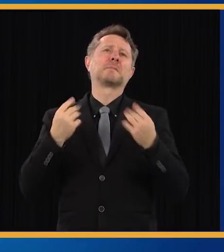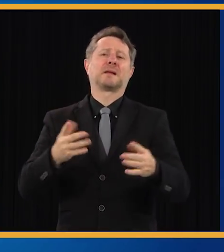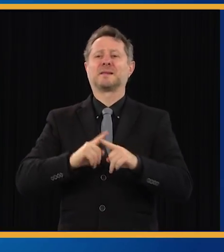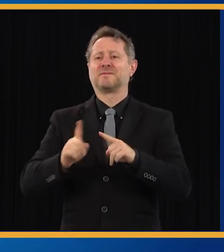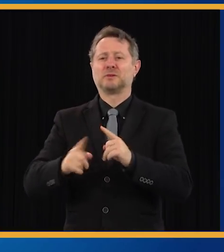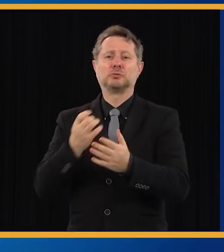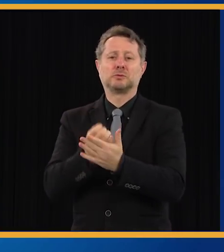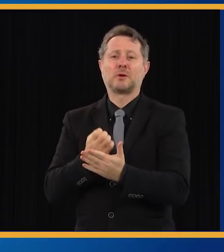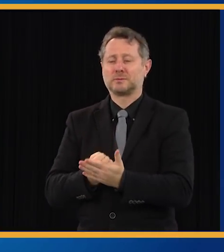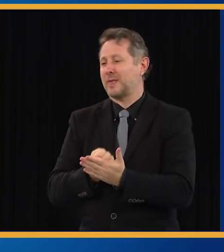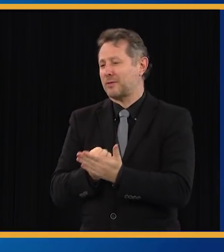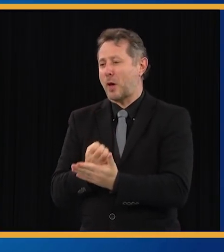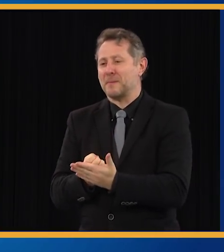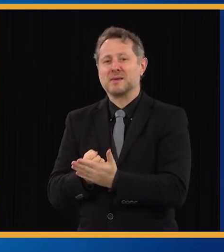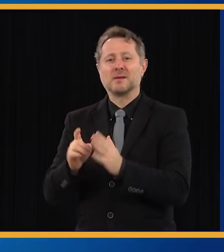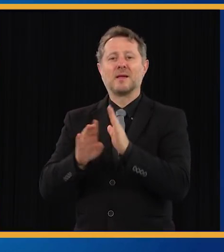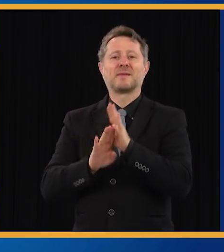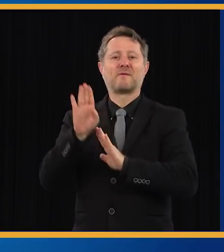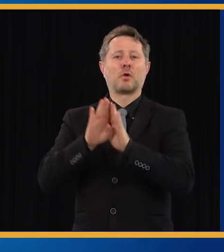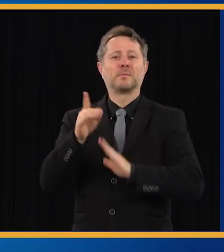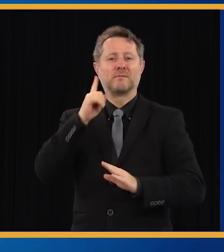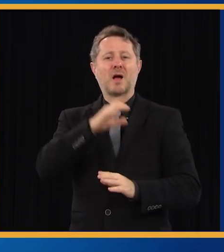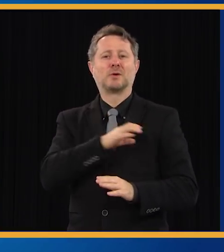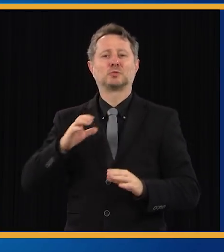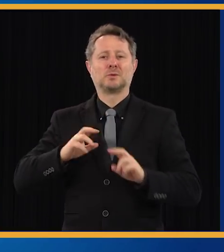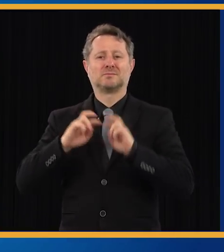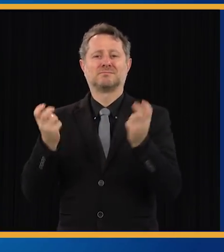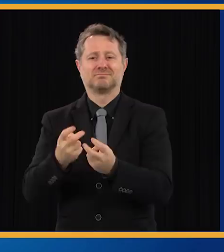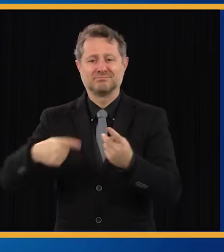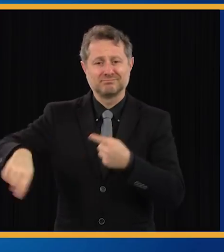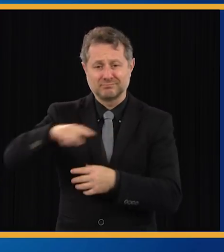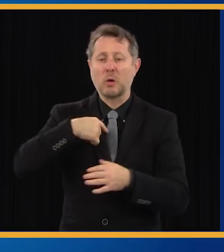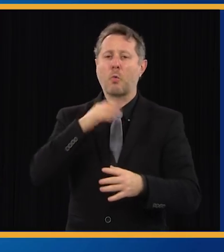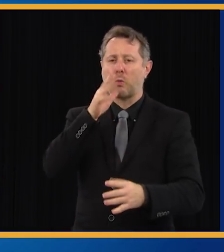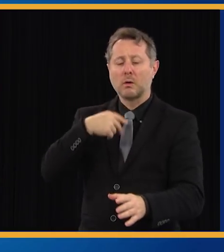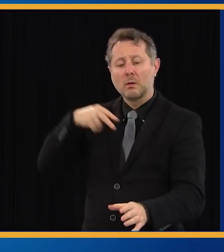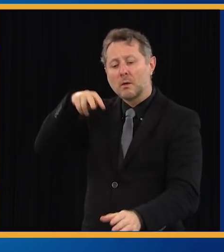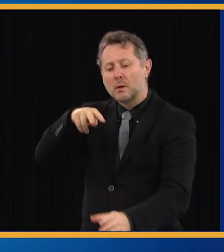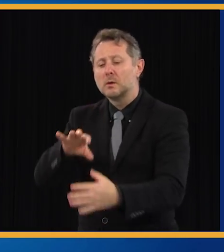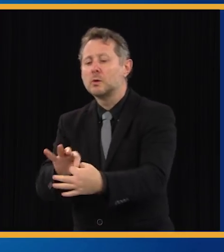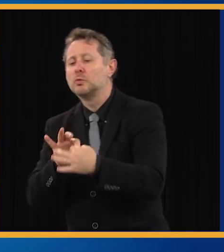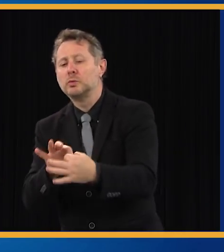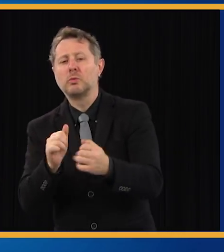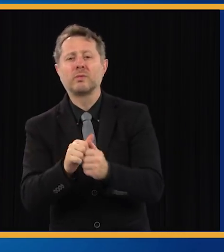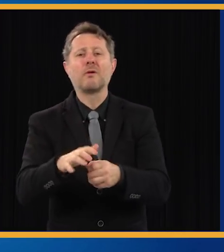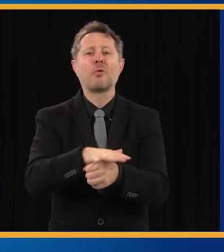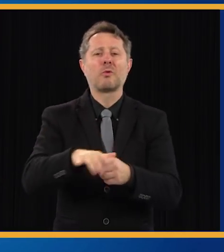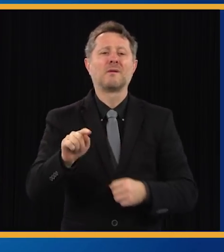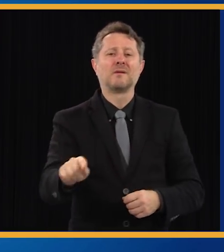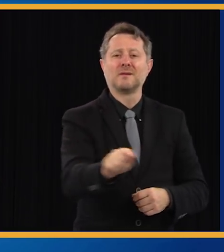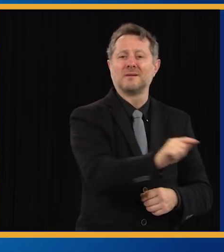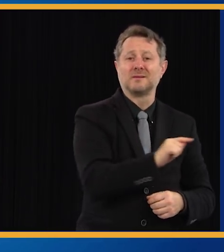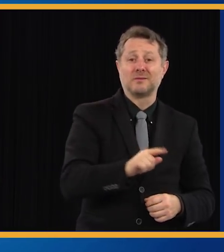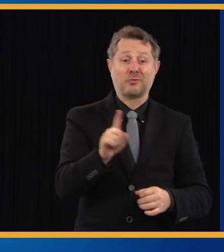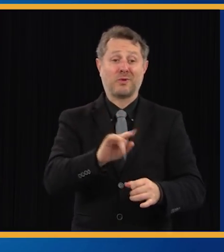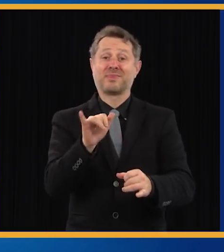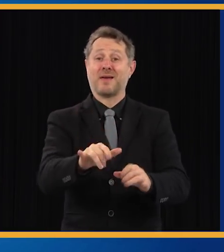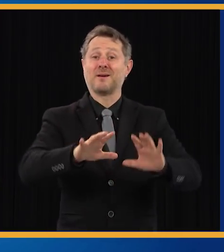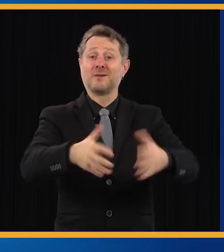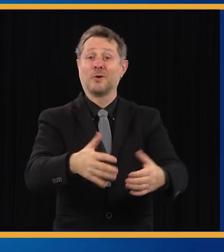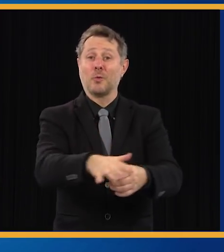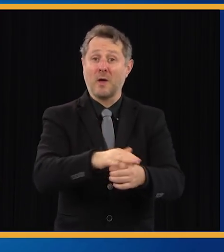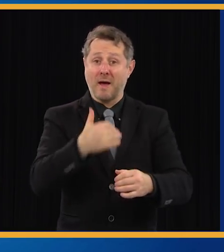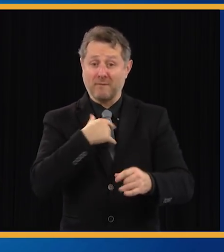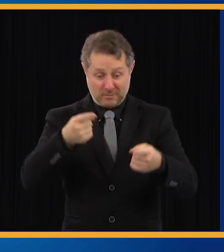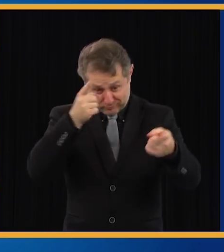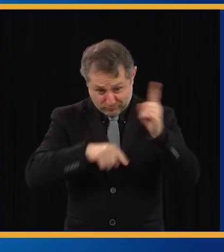But we have to coordinate that region. So everybody in that region has to have the same policy when it comes to